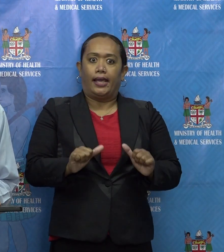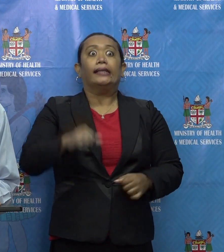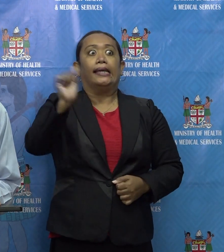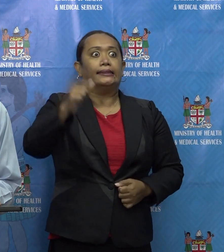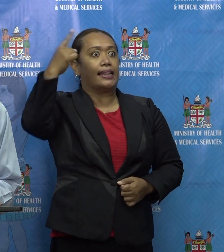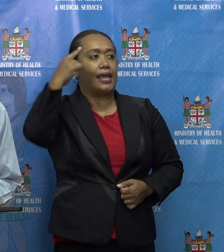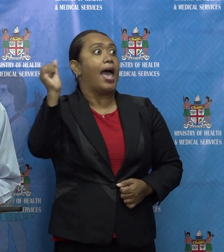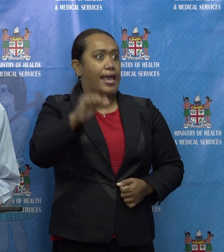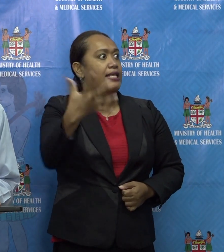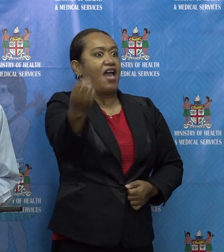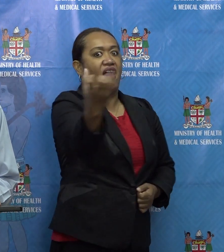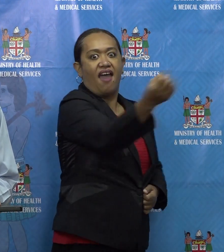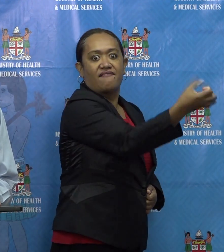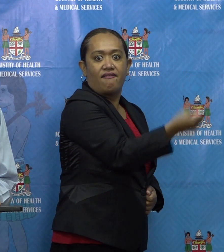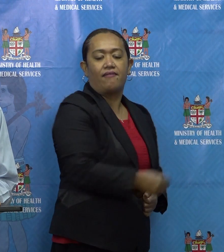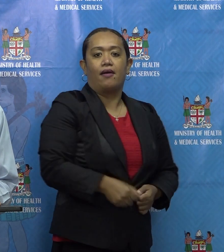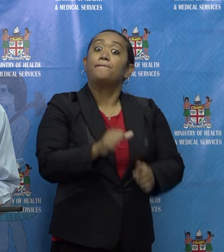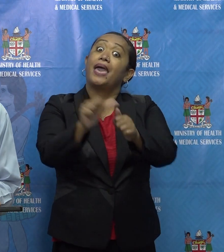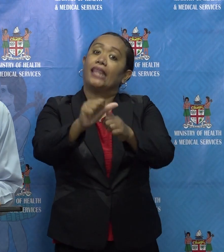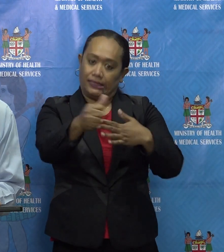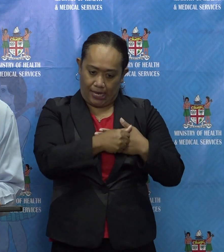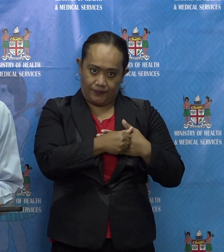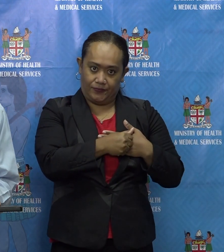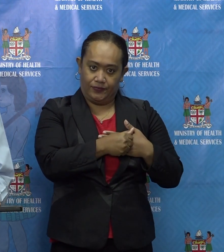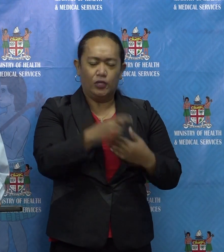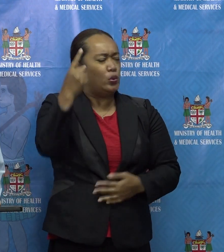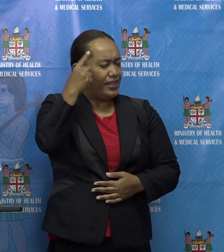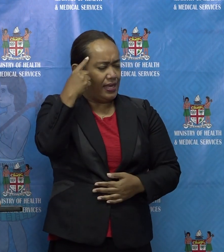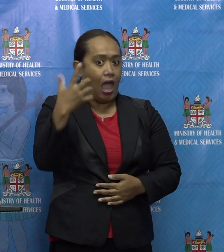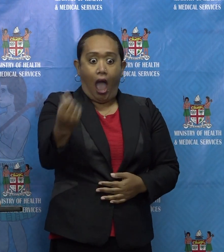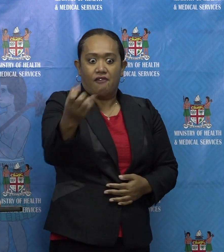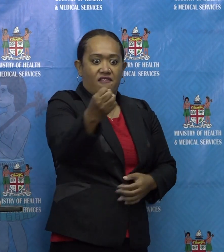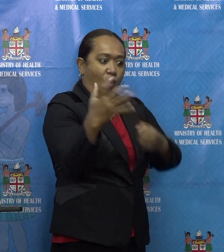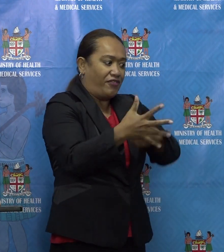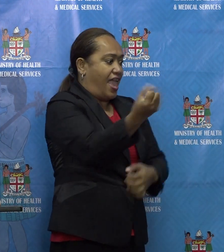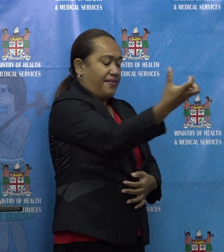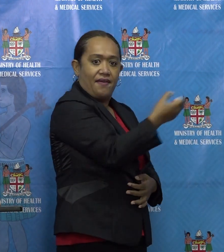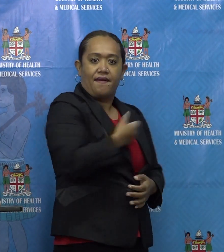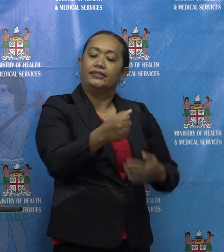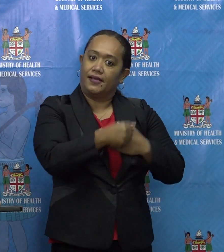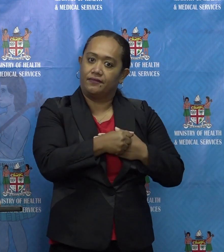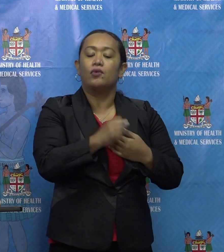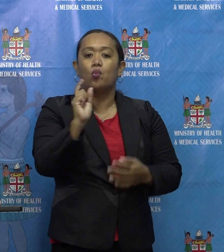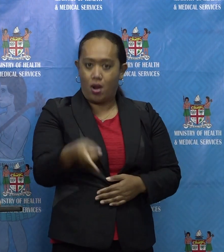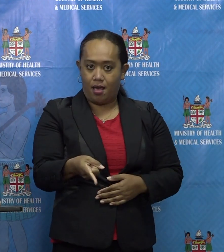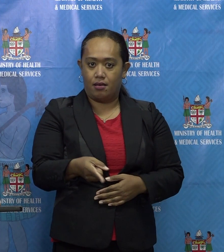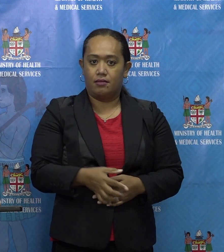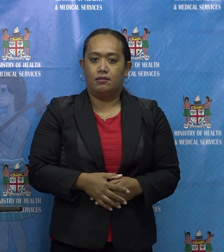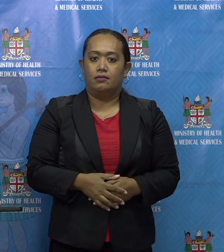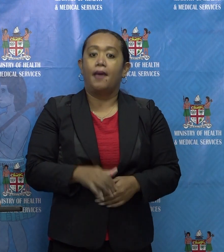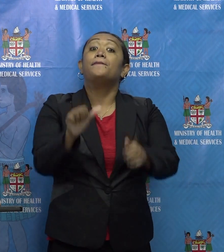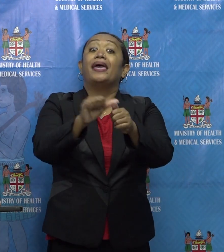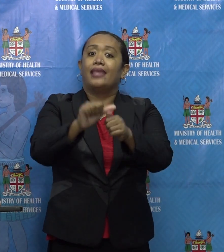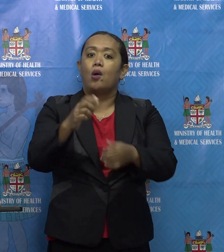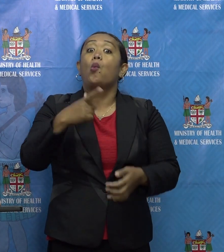already one. In fact, you should assume that you yourself have been exposed to COVID-19. Cases of unknown origin in Fiji are